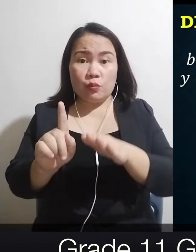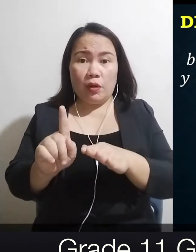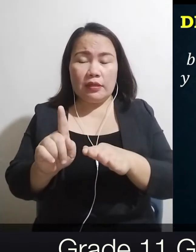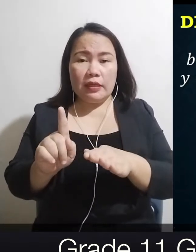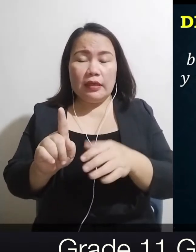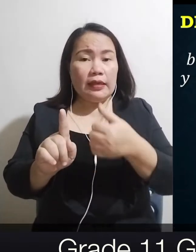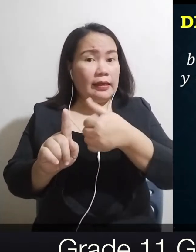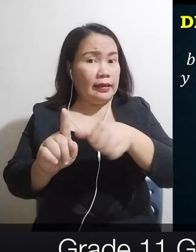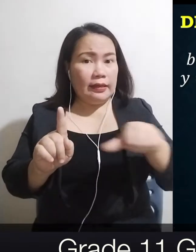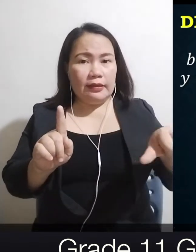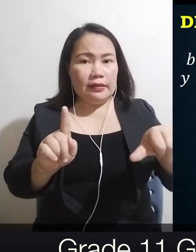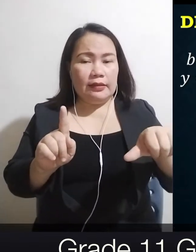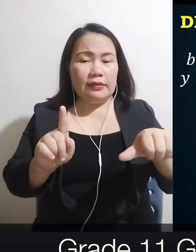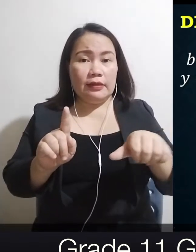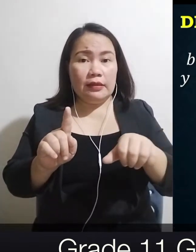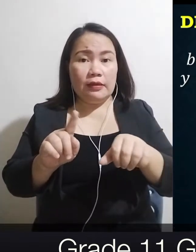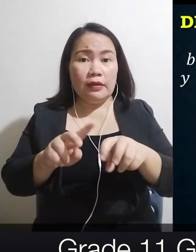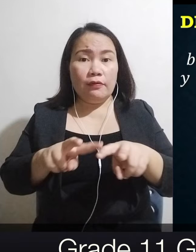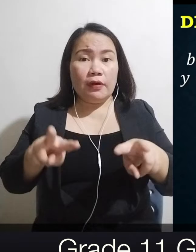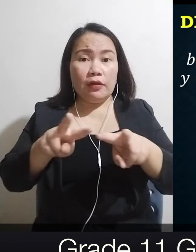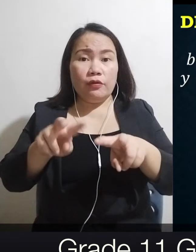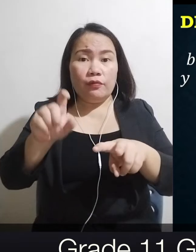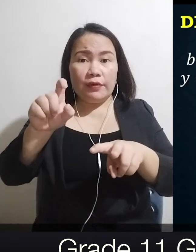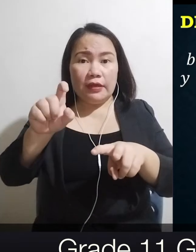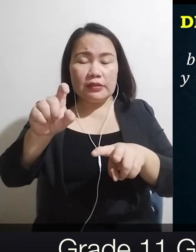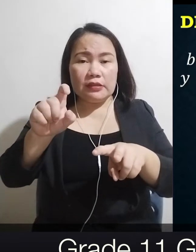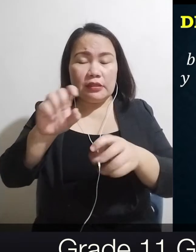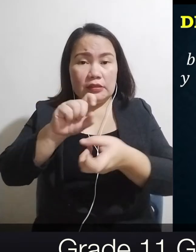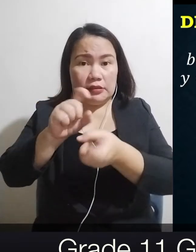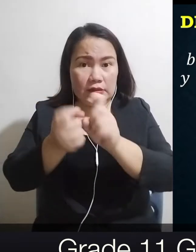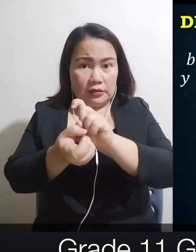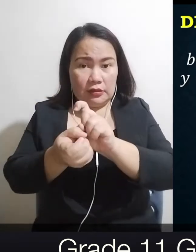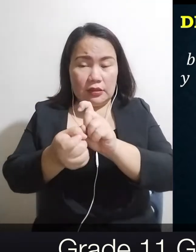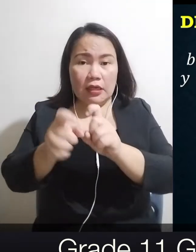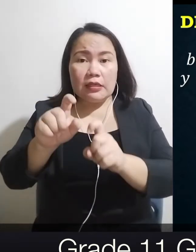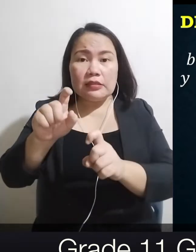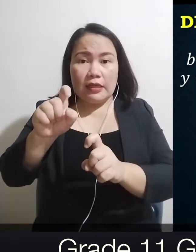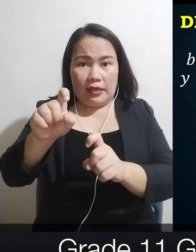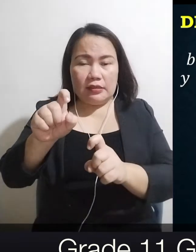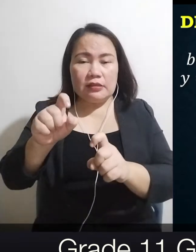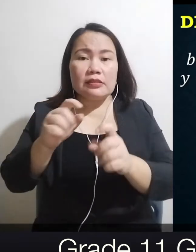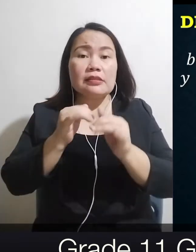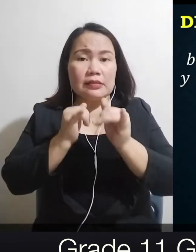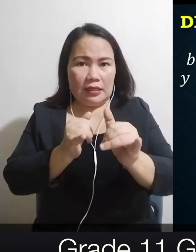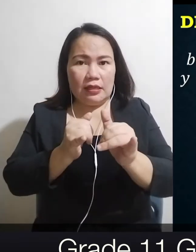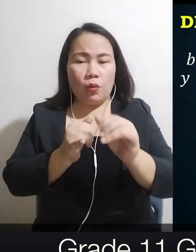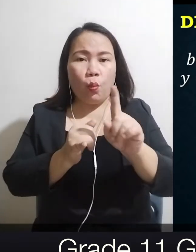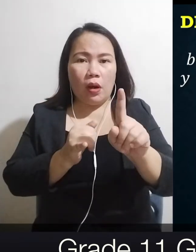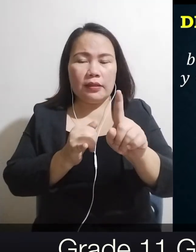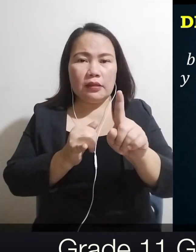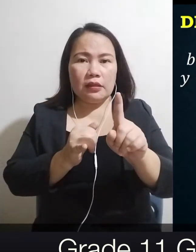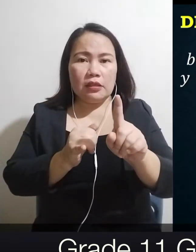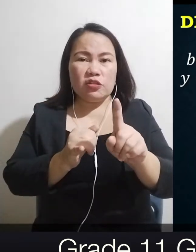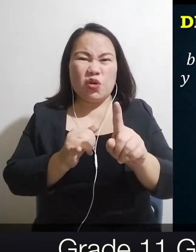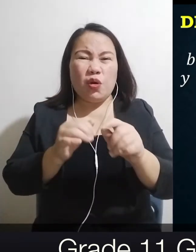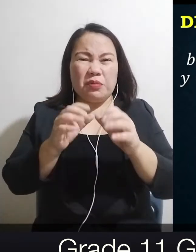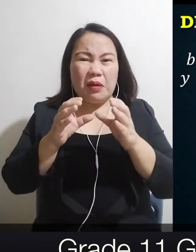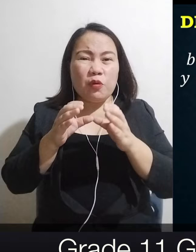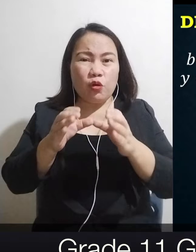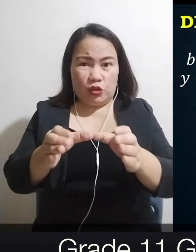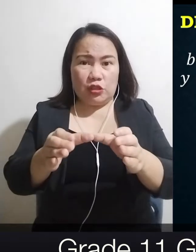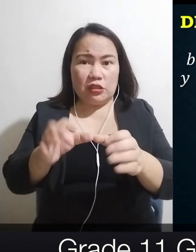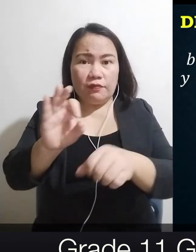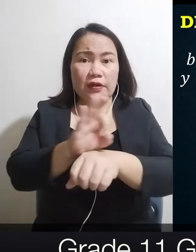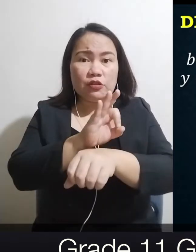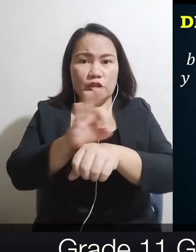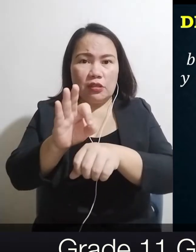value of x na isubstitute nyo kay x, still the answer is 1. So magiging constant na yung function